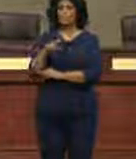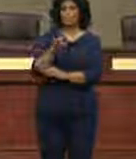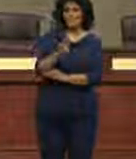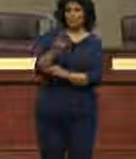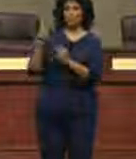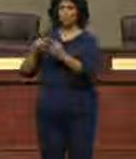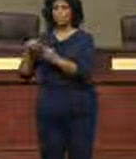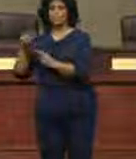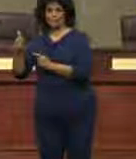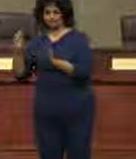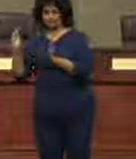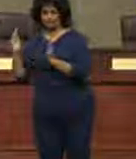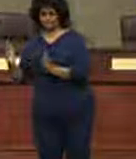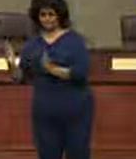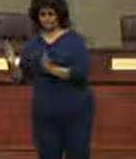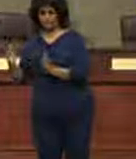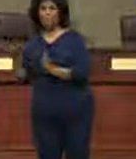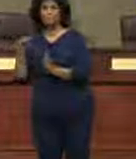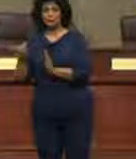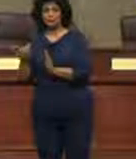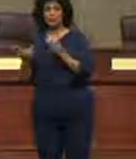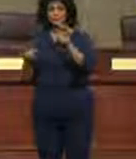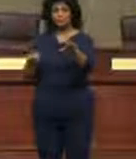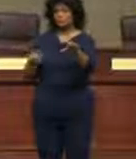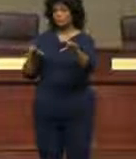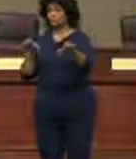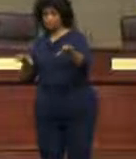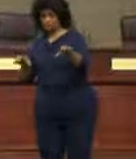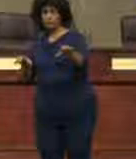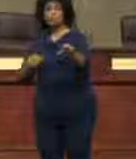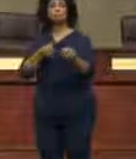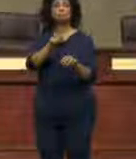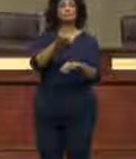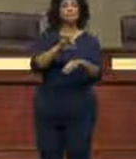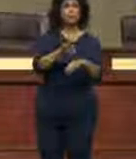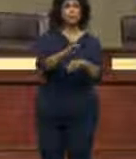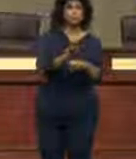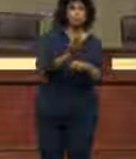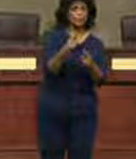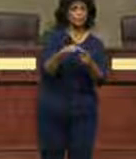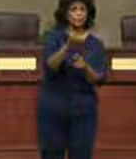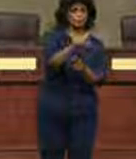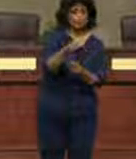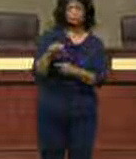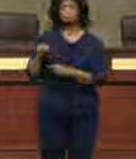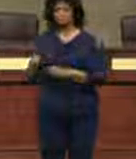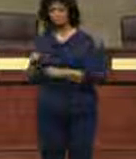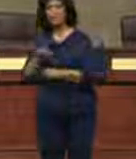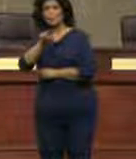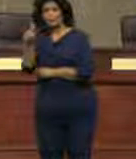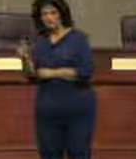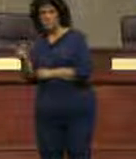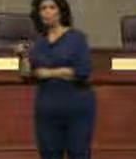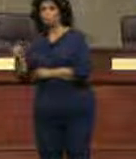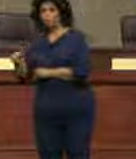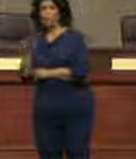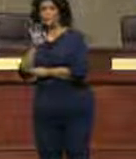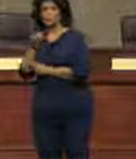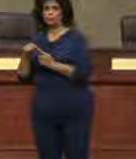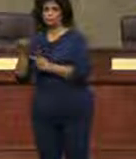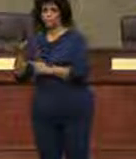satellite sites will operate between 9 a.m. and 5 p.m. To pre-register, please go